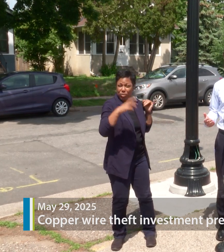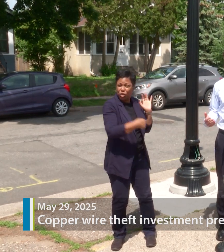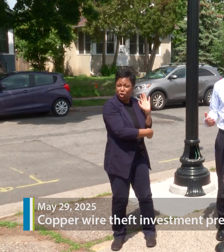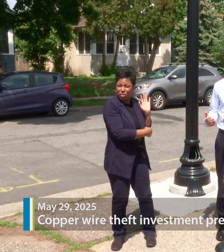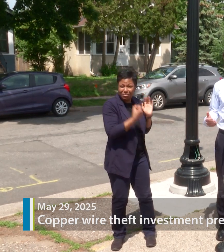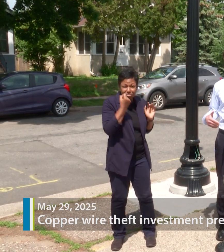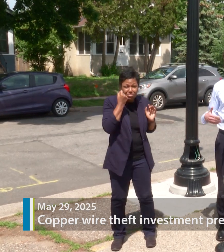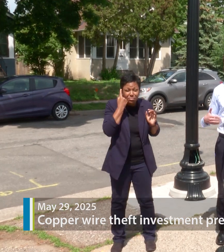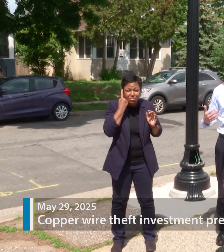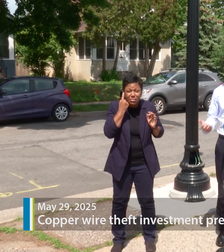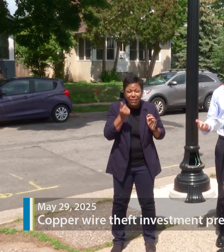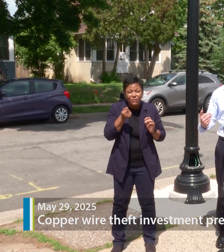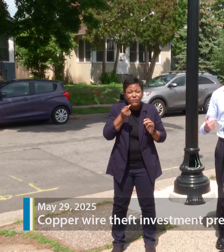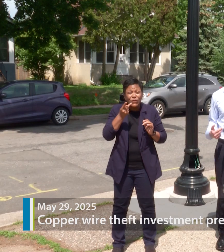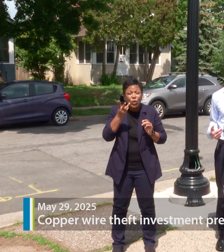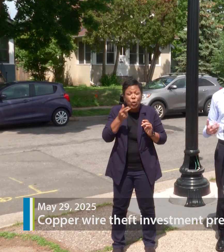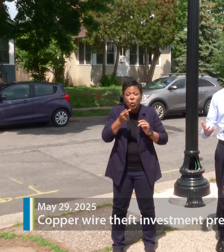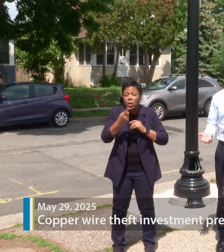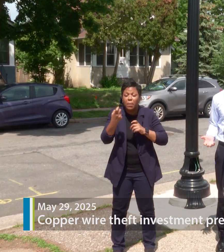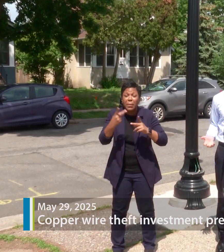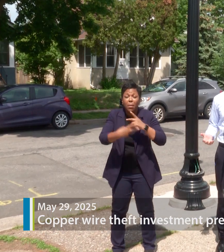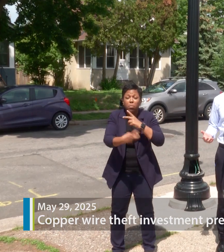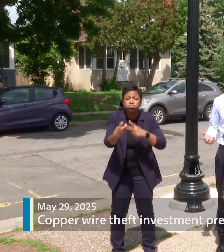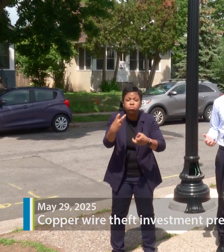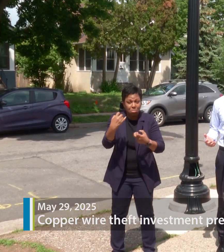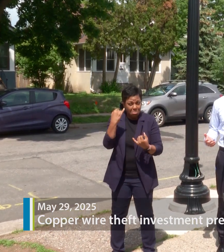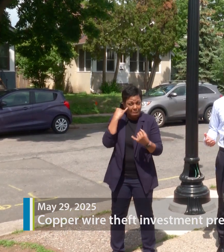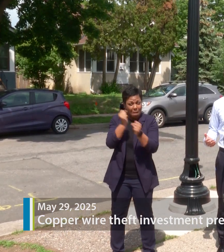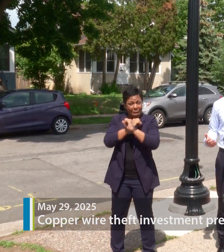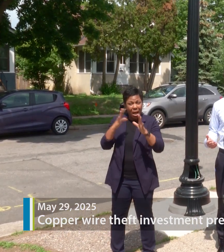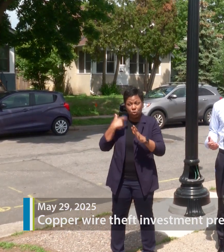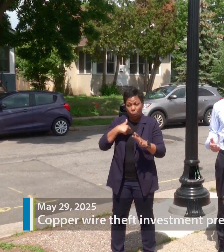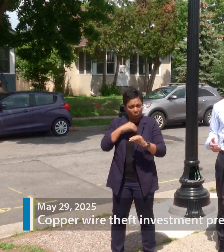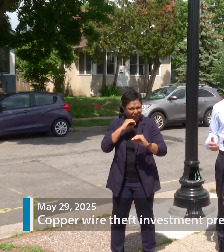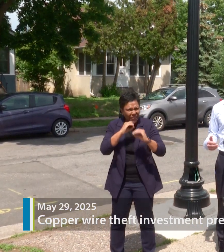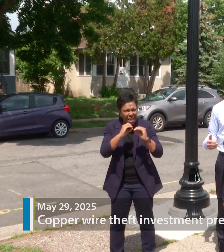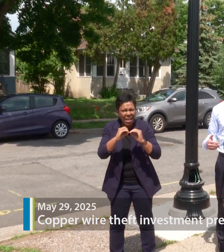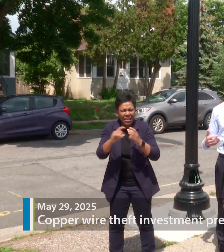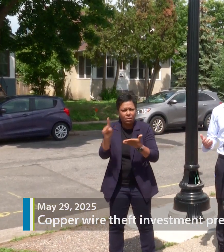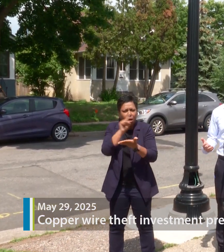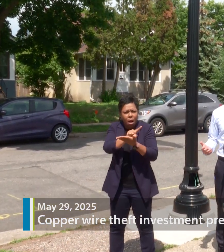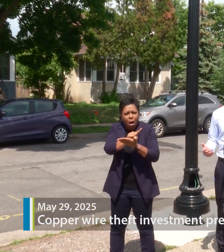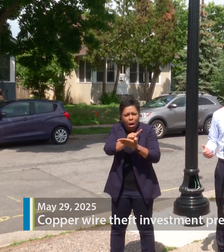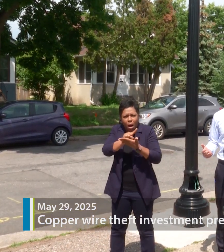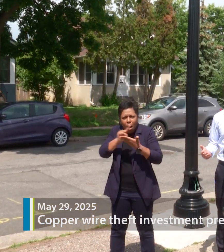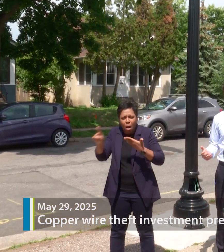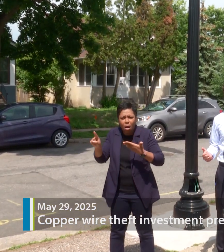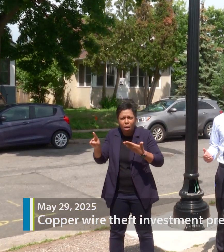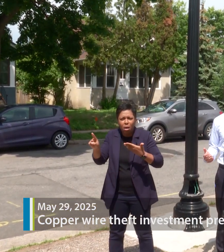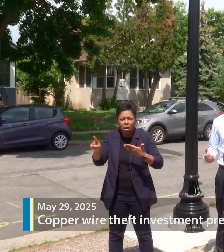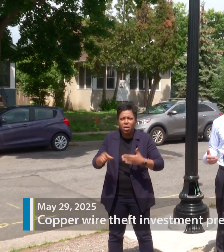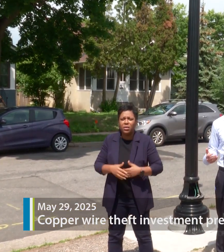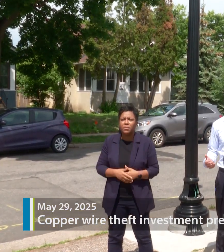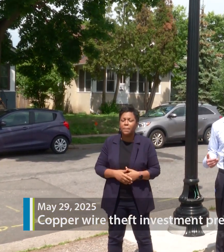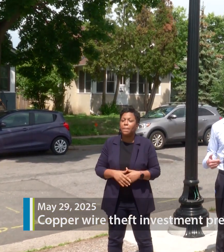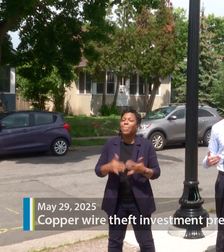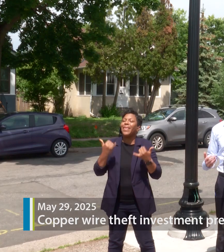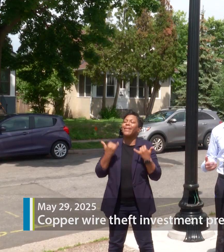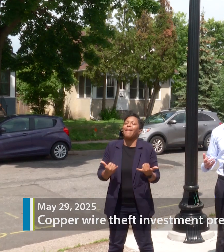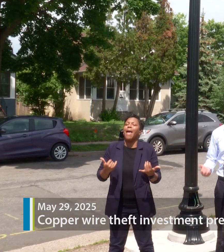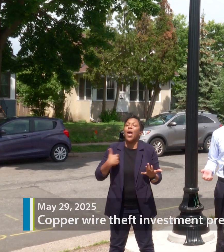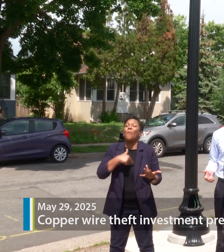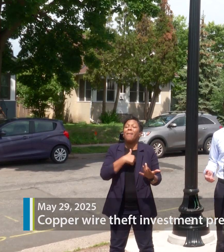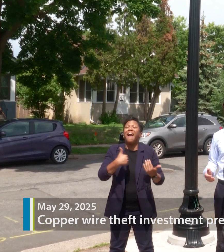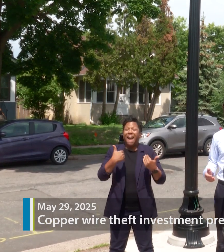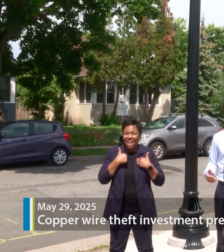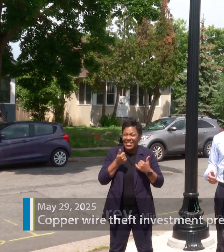place, but then it could take a week or more to get the replacement done. That theft has resulted in a backlog of about